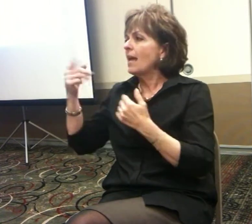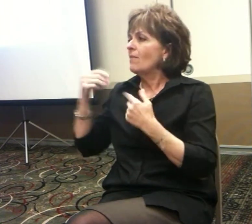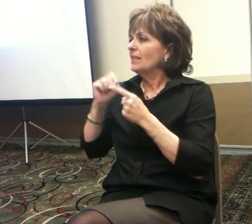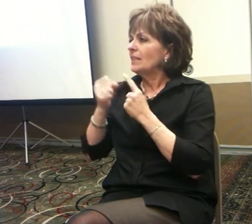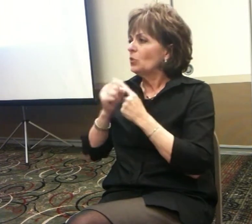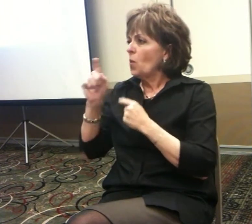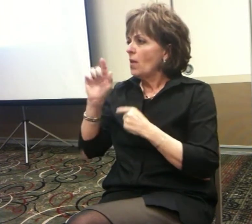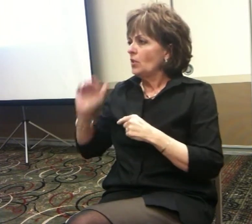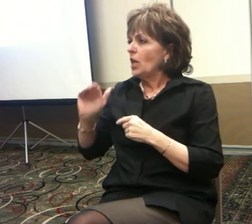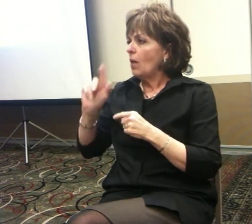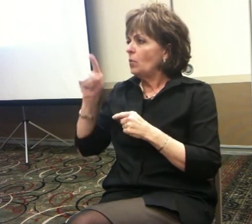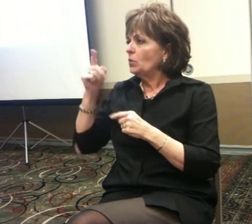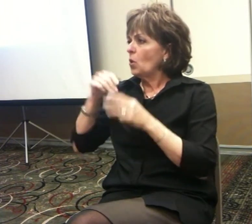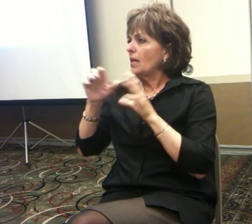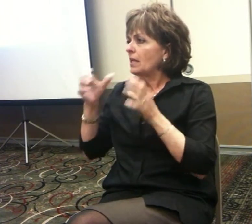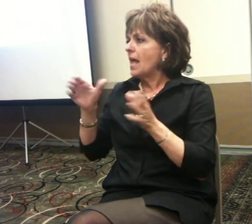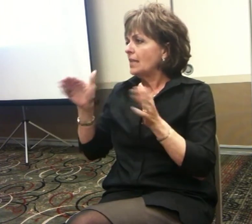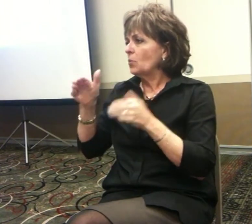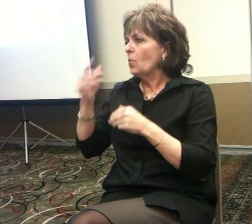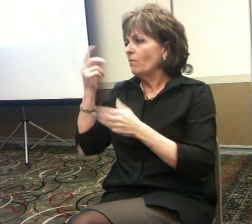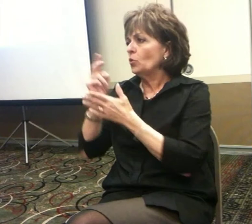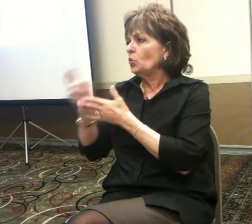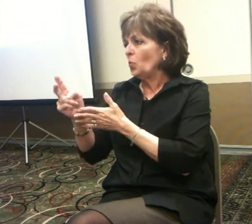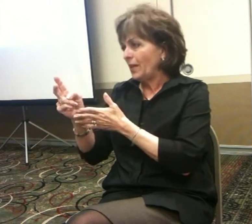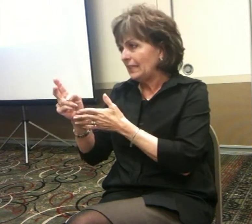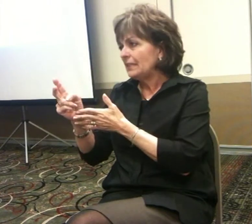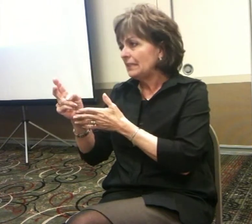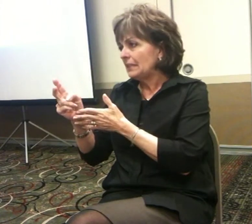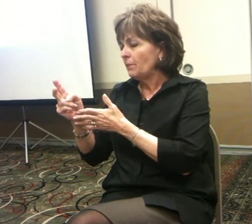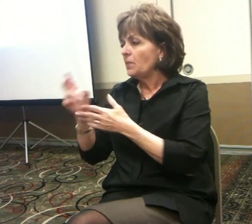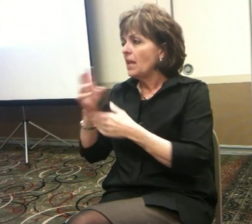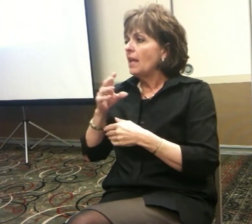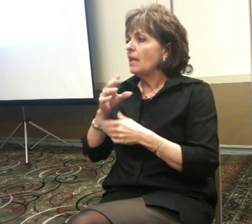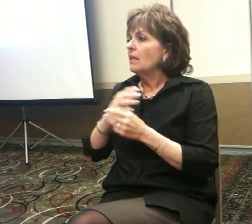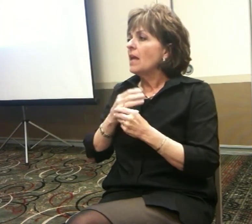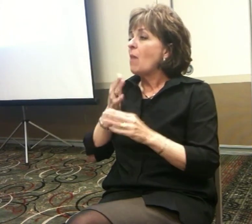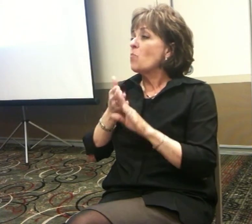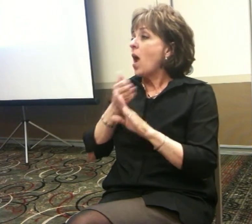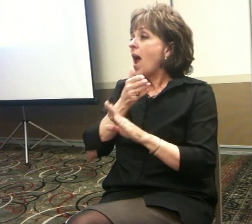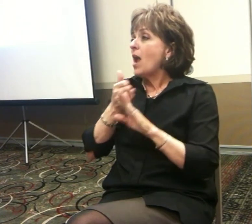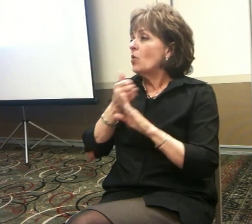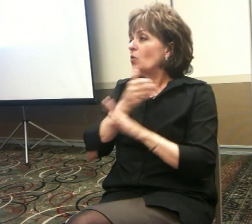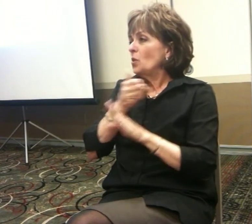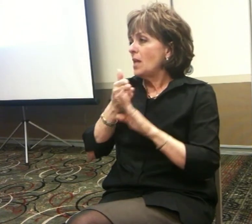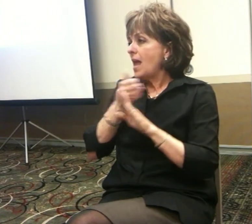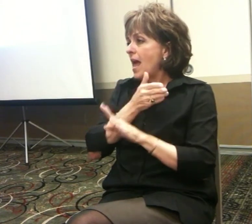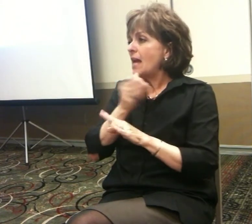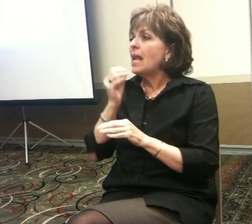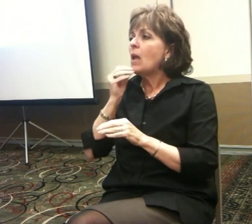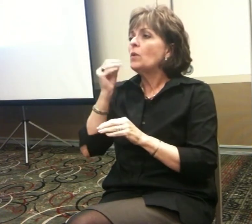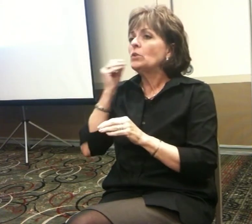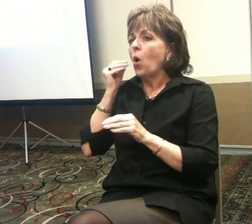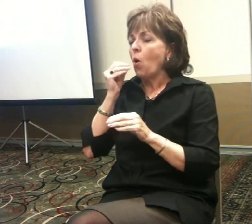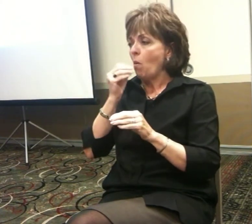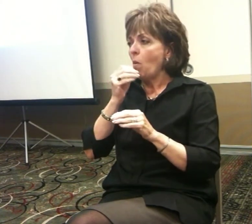this classroom for 2 weeks. Prior to that, it was homebound because of his behavior,